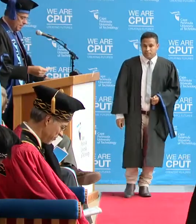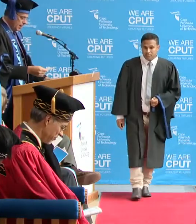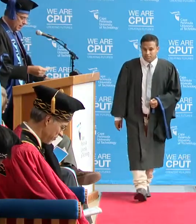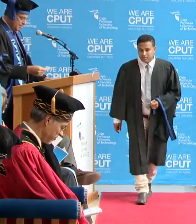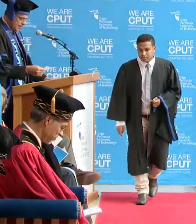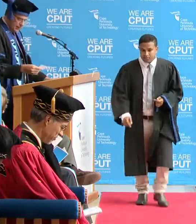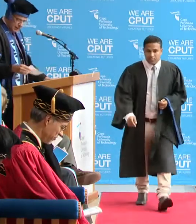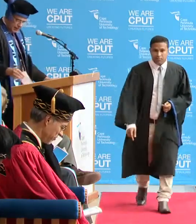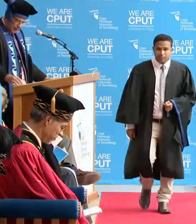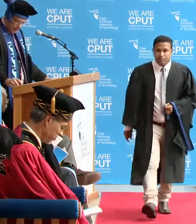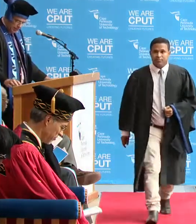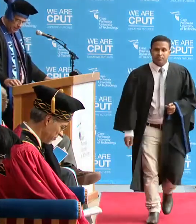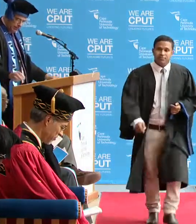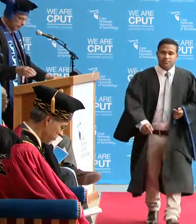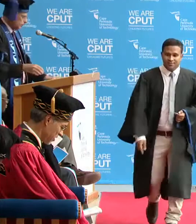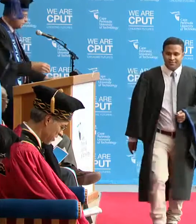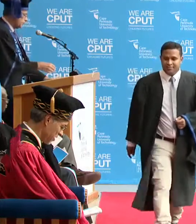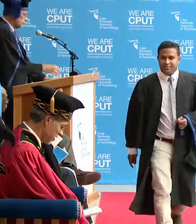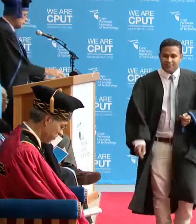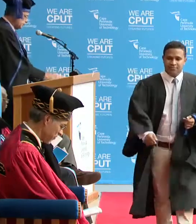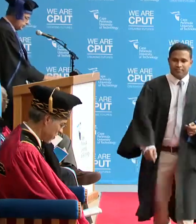Brandel Malcolm Peters.